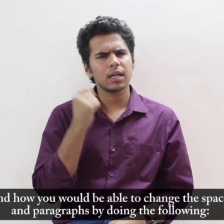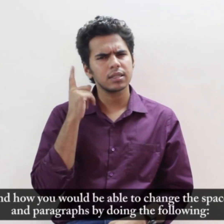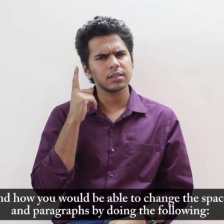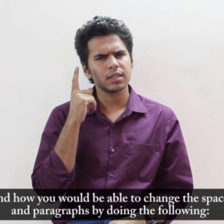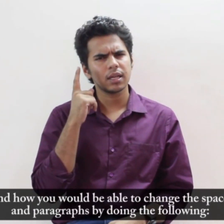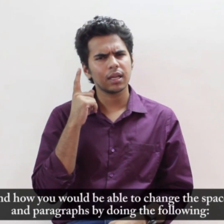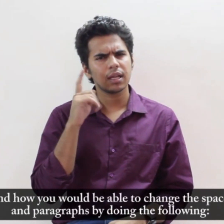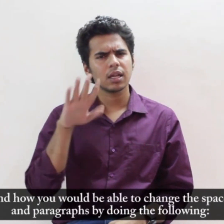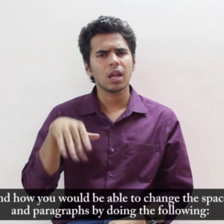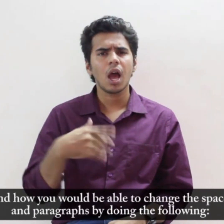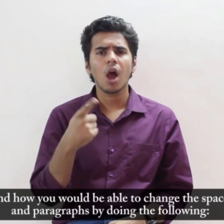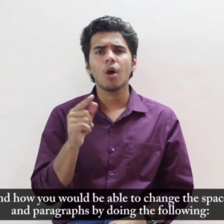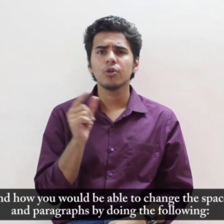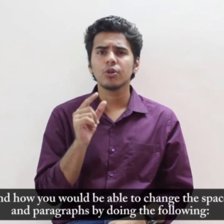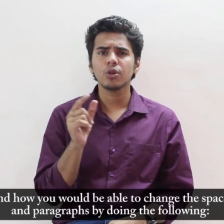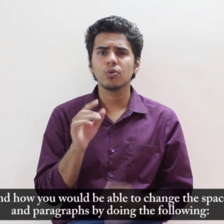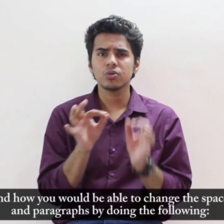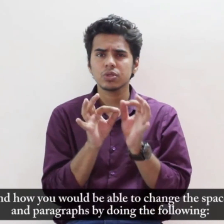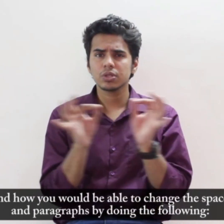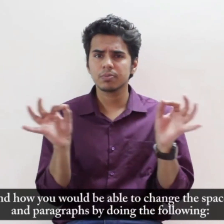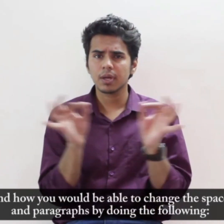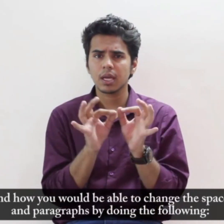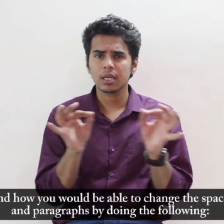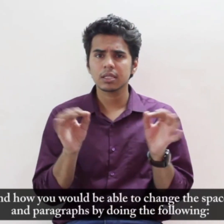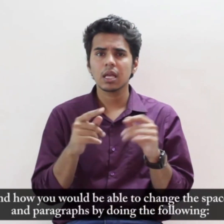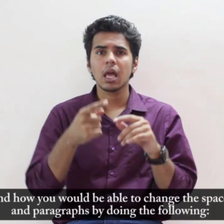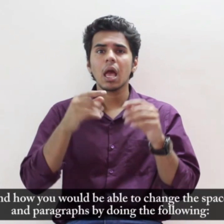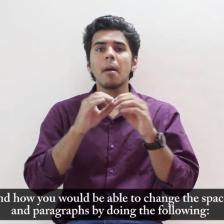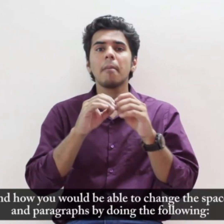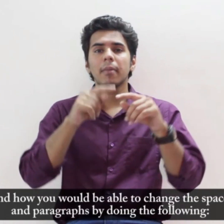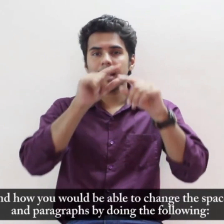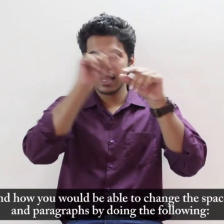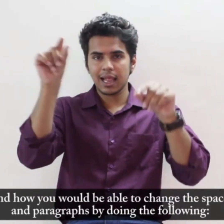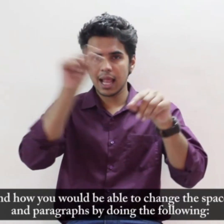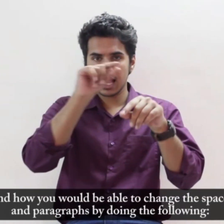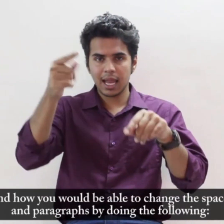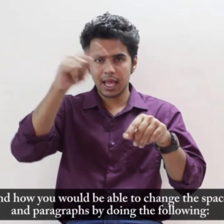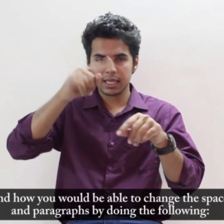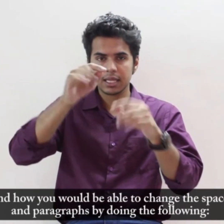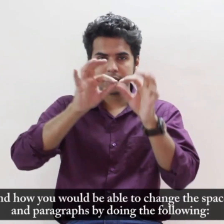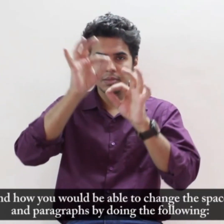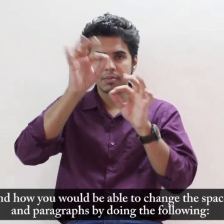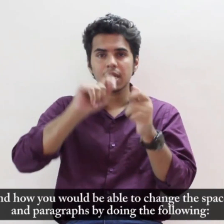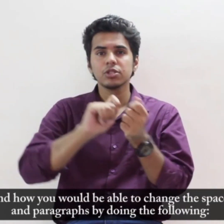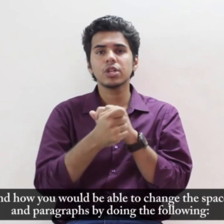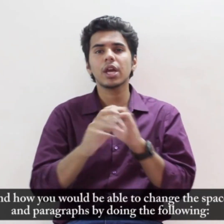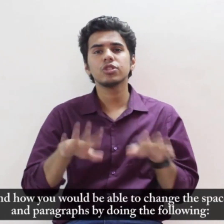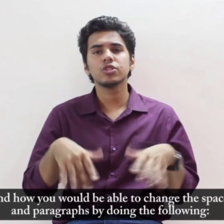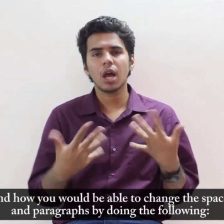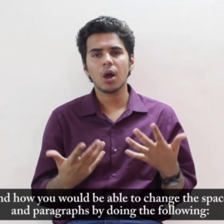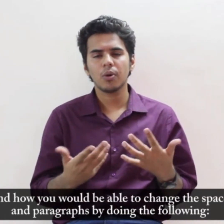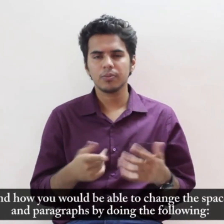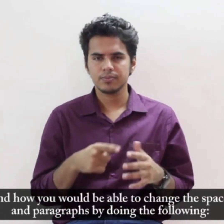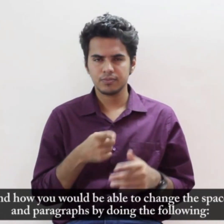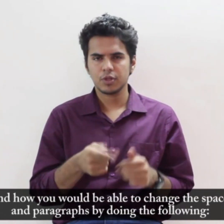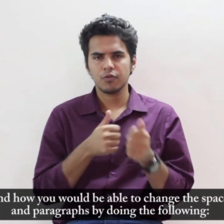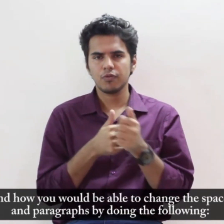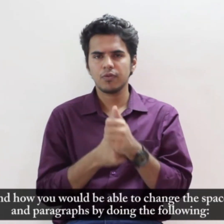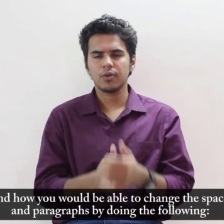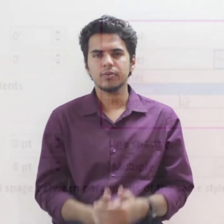Let us understand how you would be able to change the space between lines and paragraphs by doing the following.